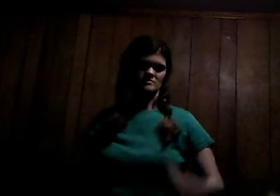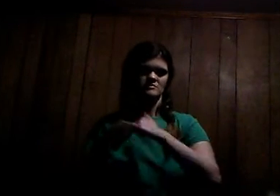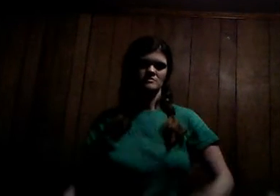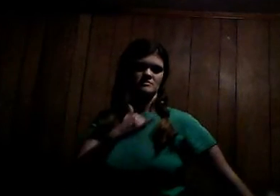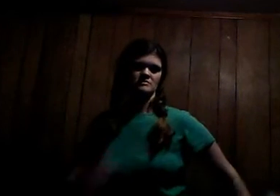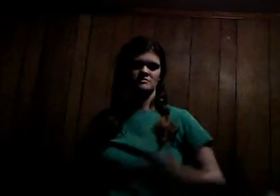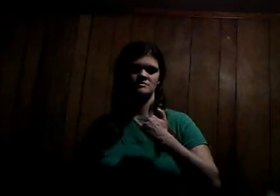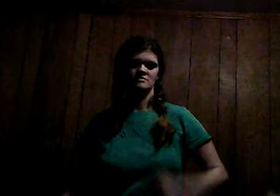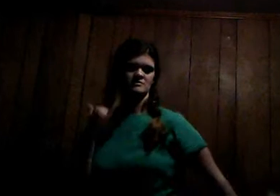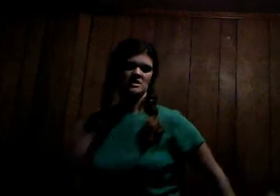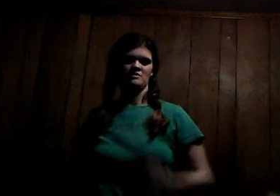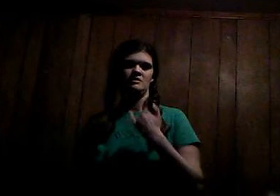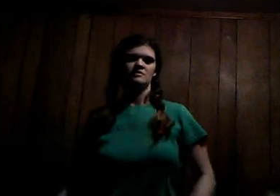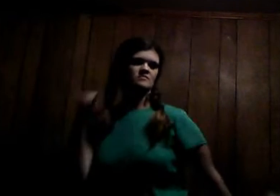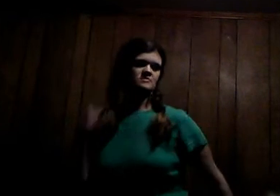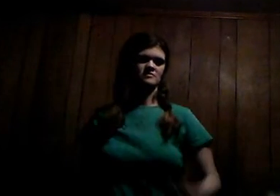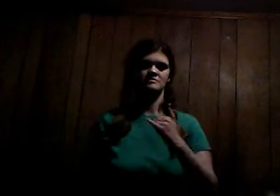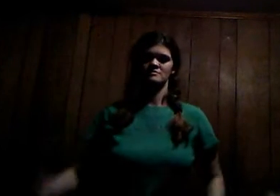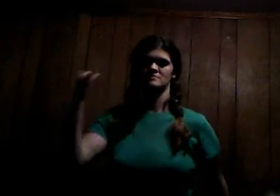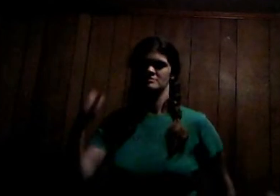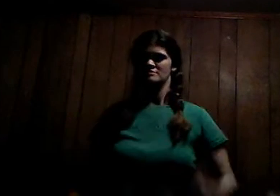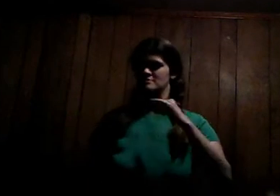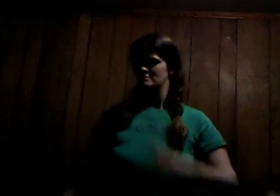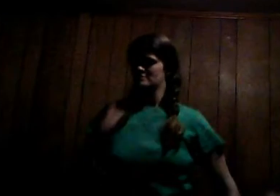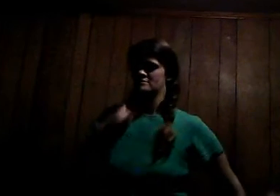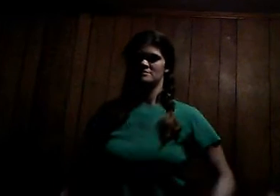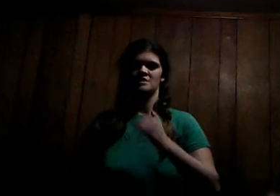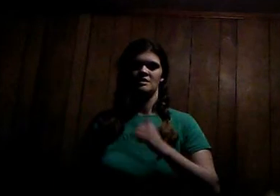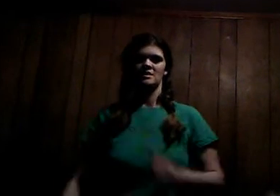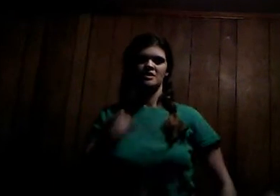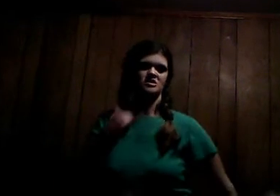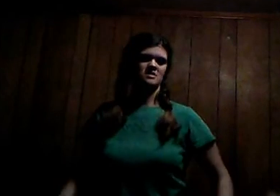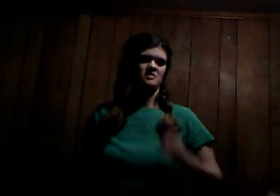can't go in play. You can't touch this. You can't touch this.